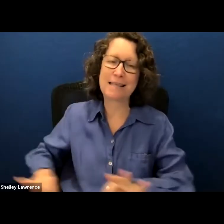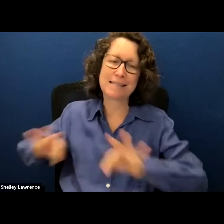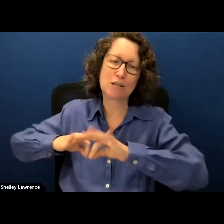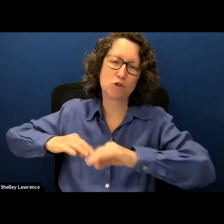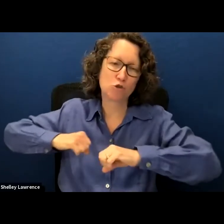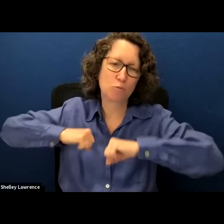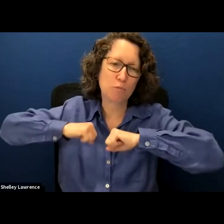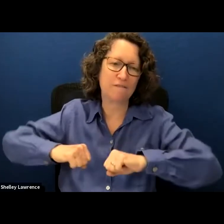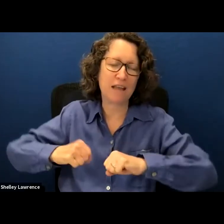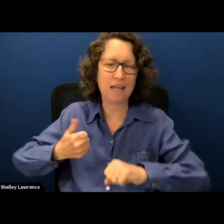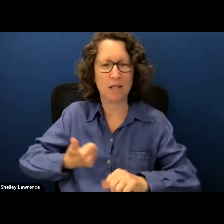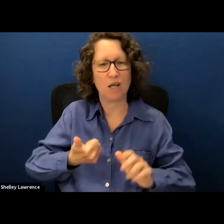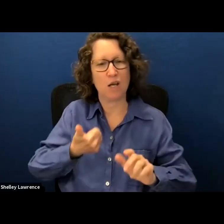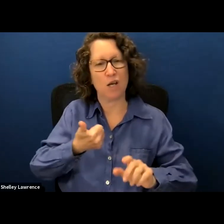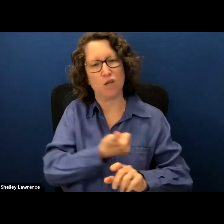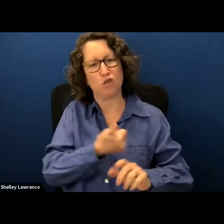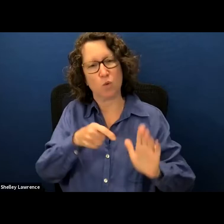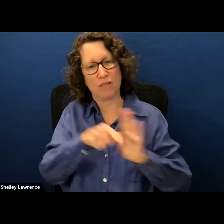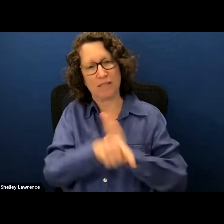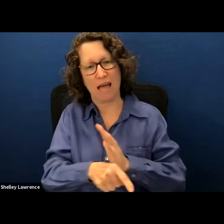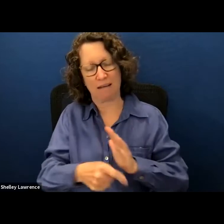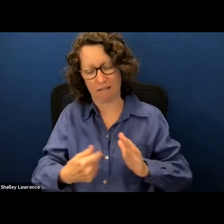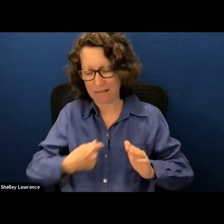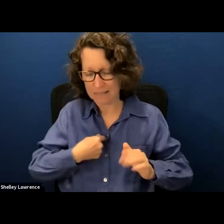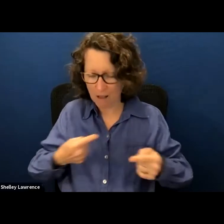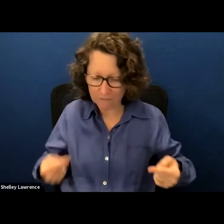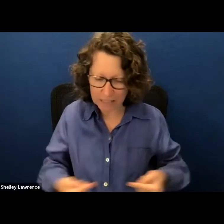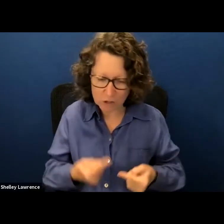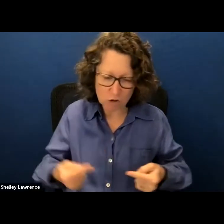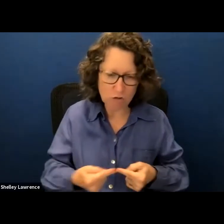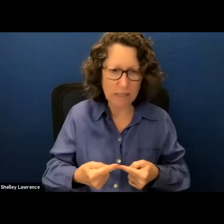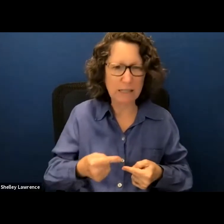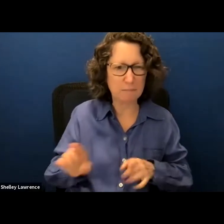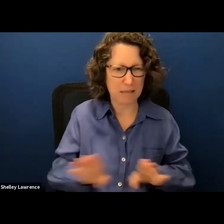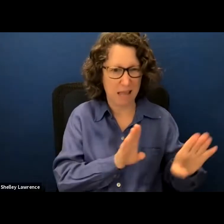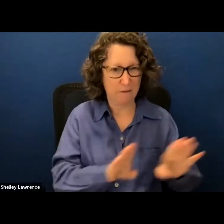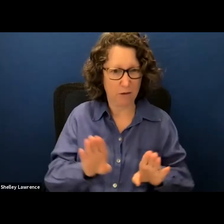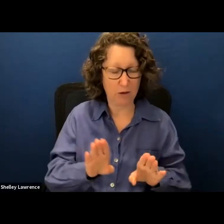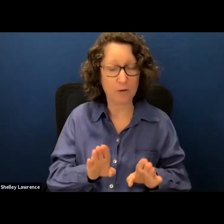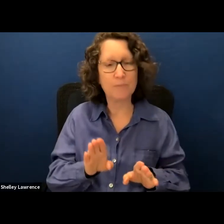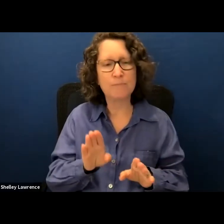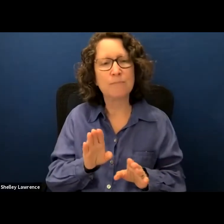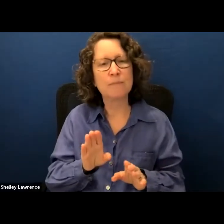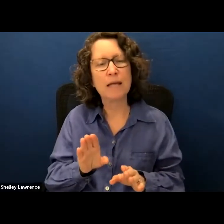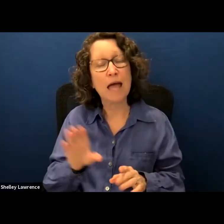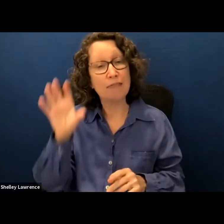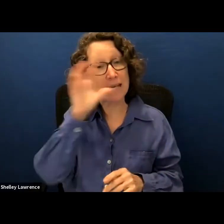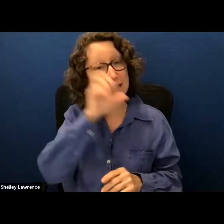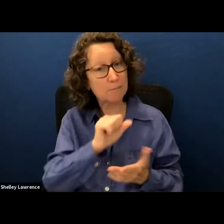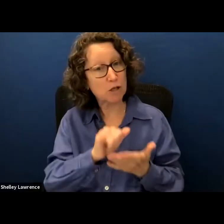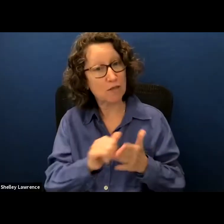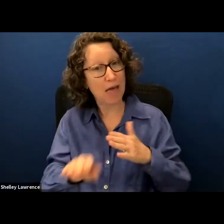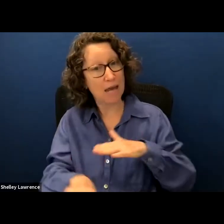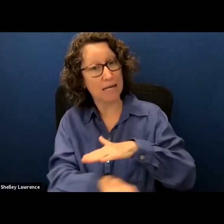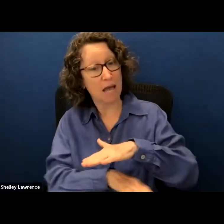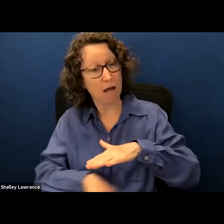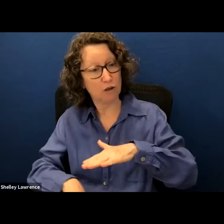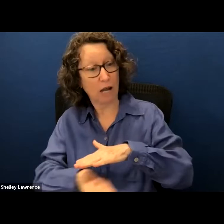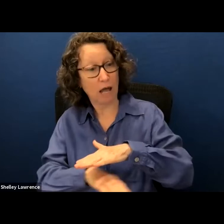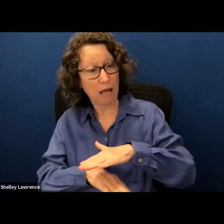preventing suicidal and self-injurious behavior. And the key assumption that